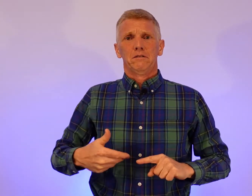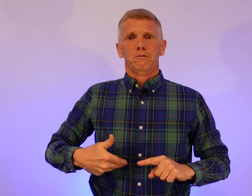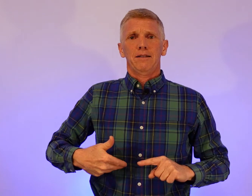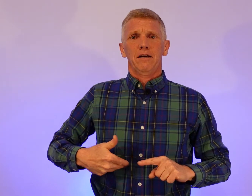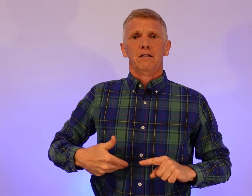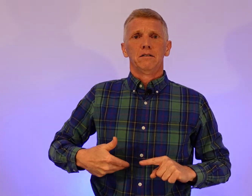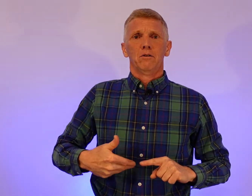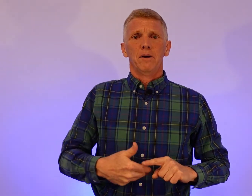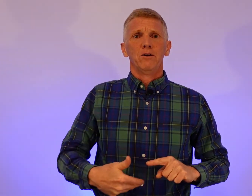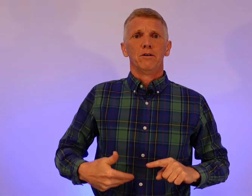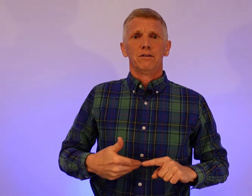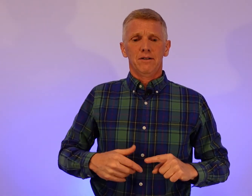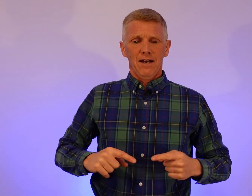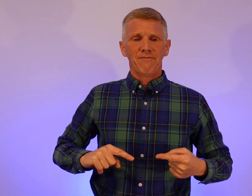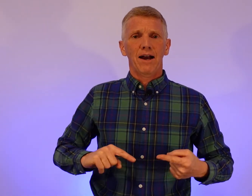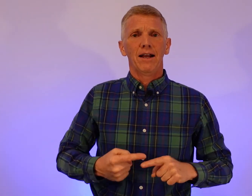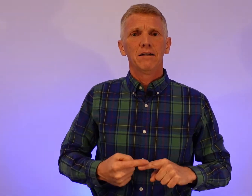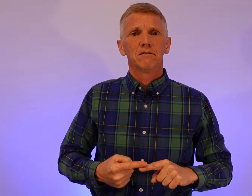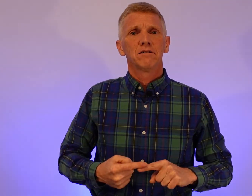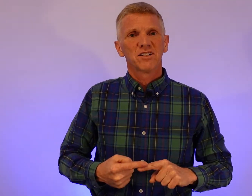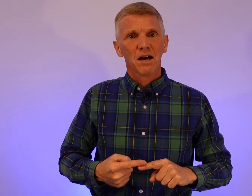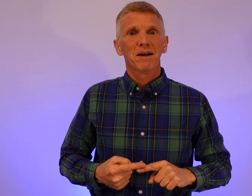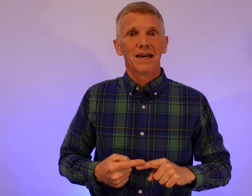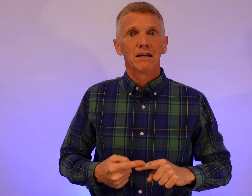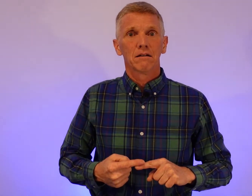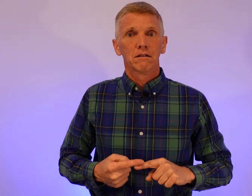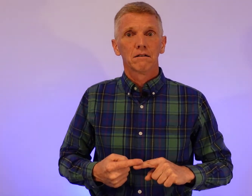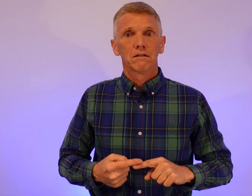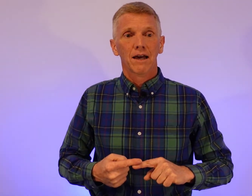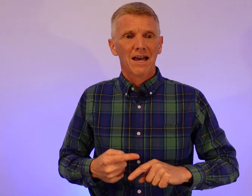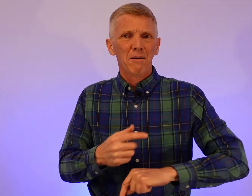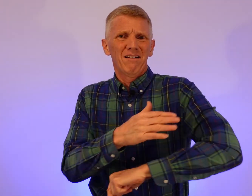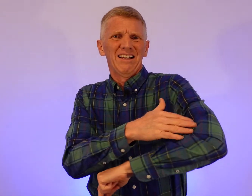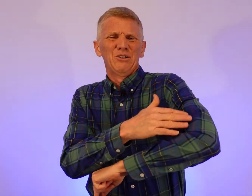Right there. What am I doing? I've got a stomach ache. Okay, how about,